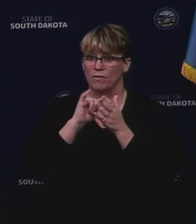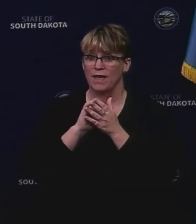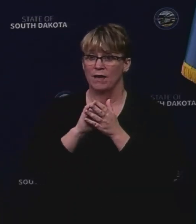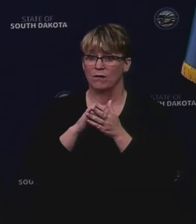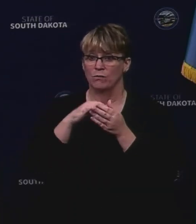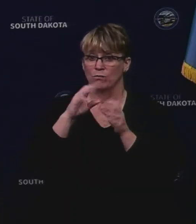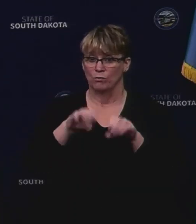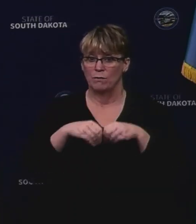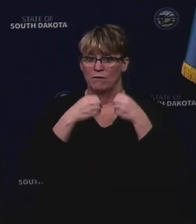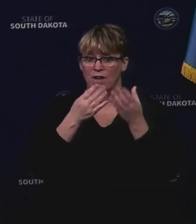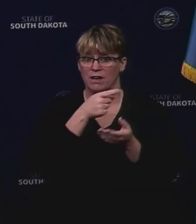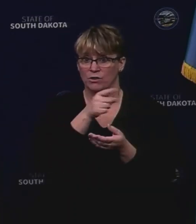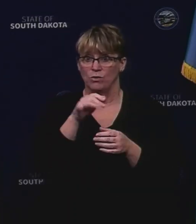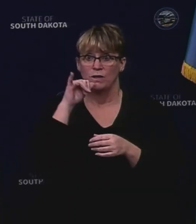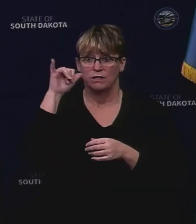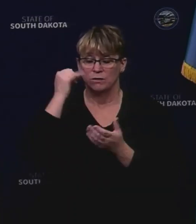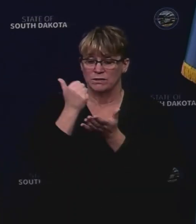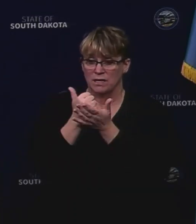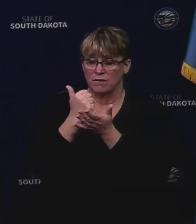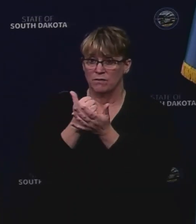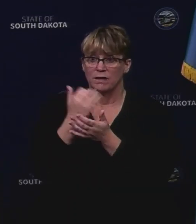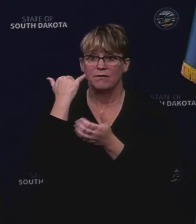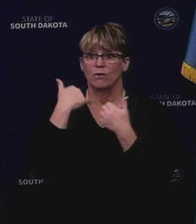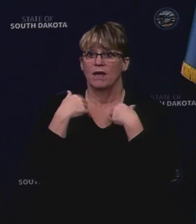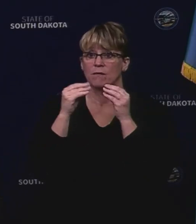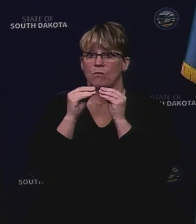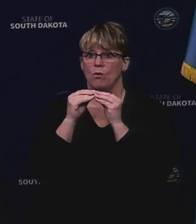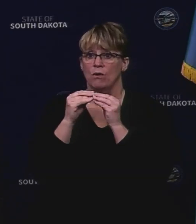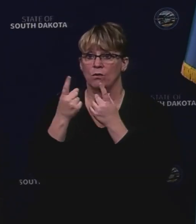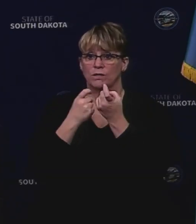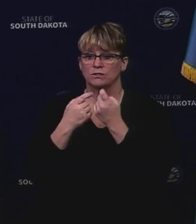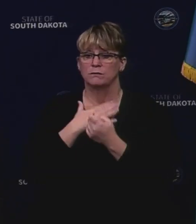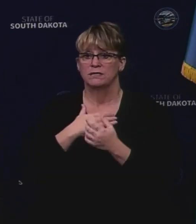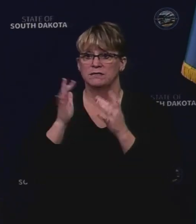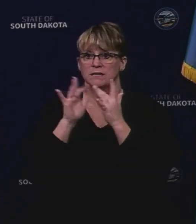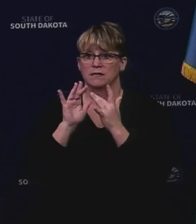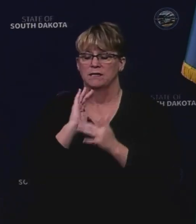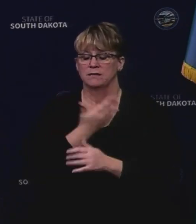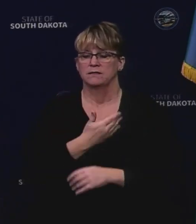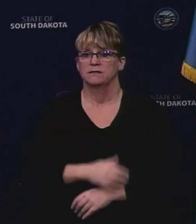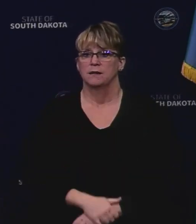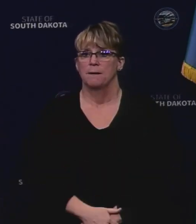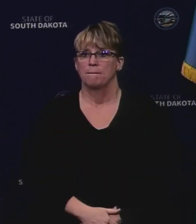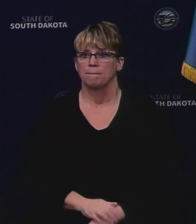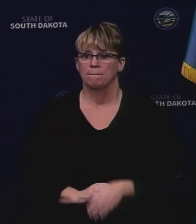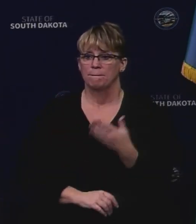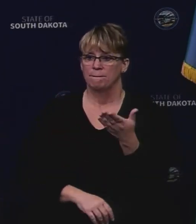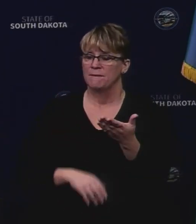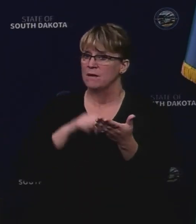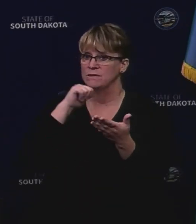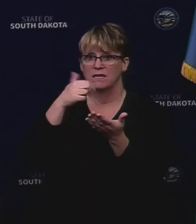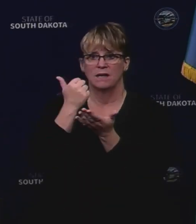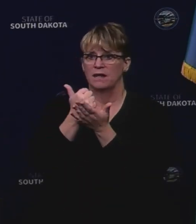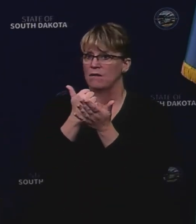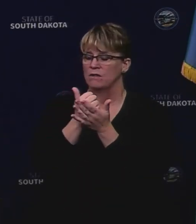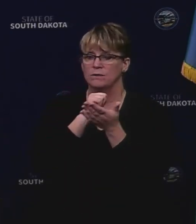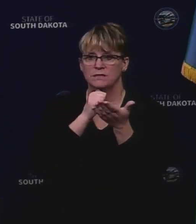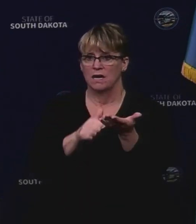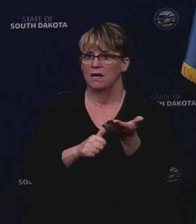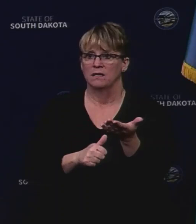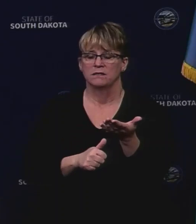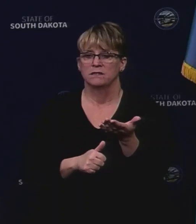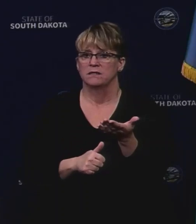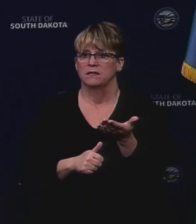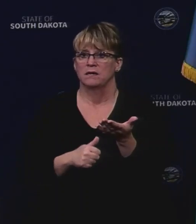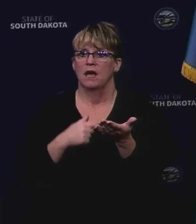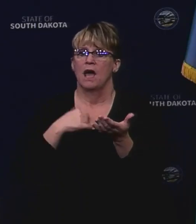you yesterday was helpful to you, but if you have further questions, please reach out. Honestly, it was not helpful. I'm